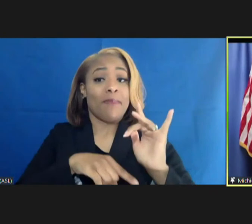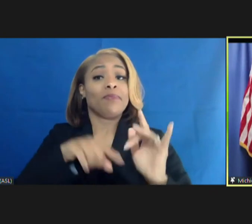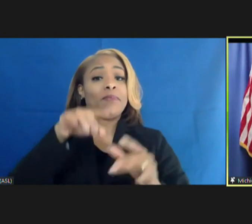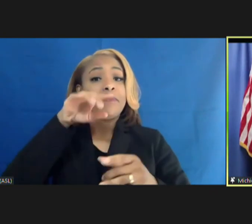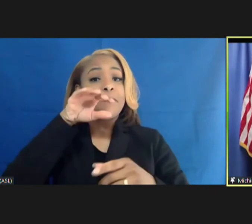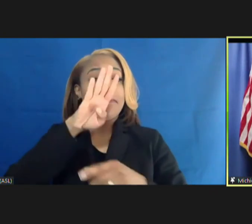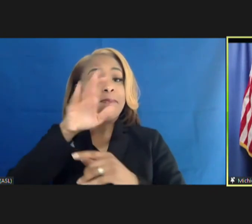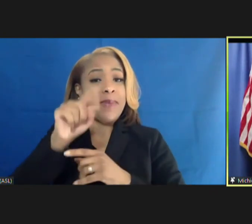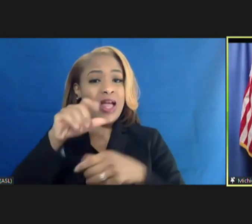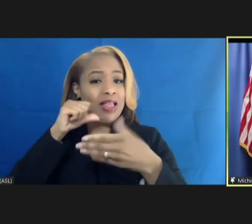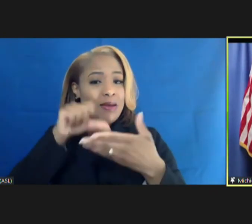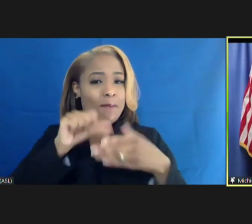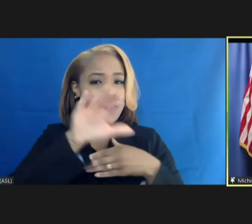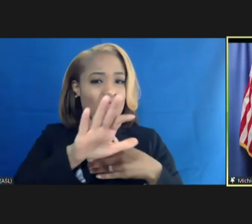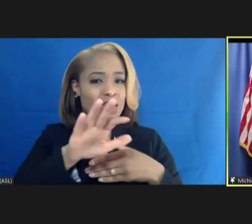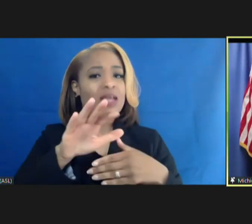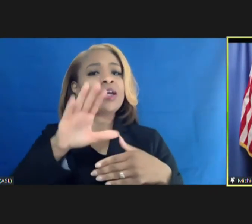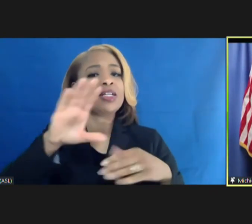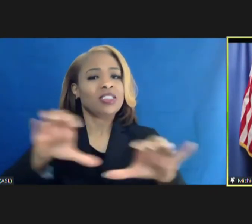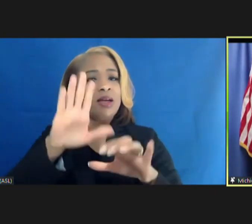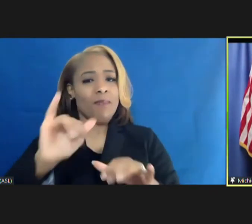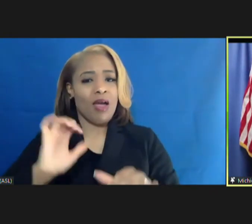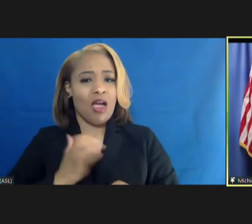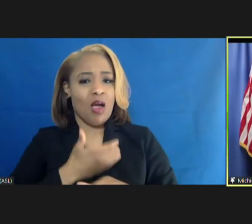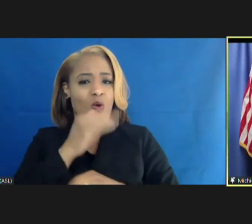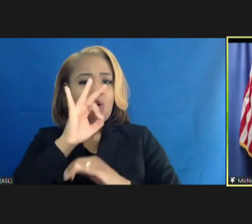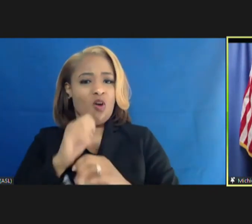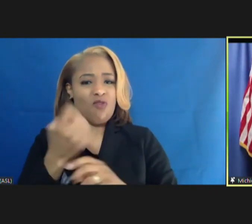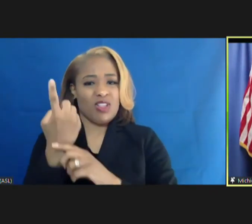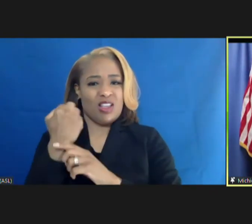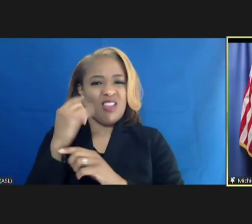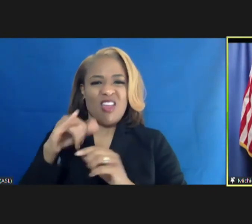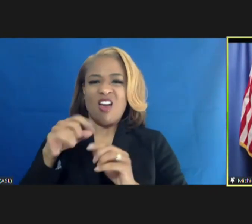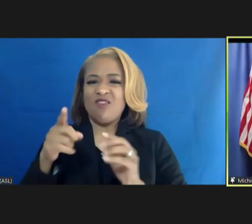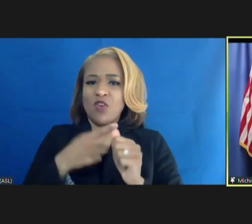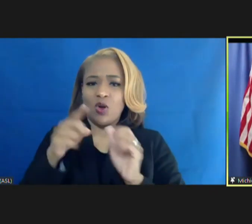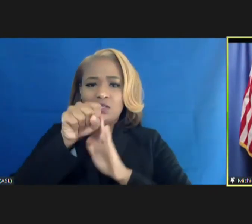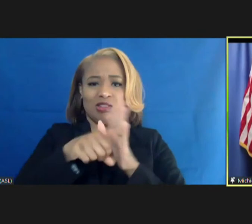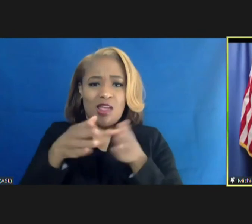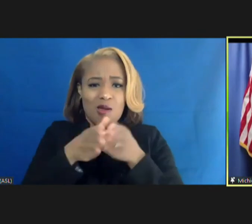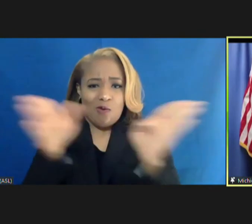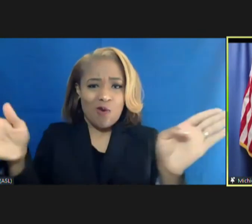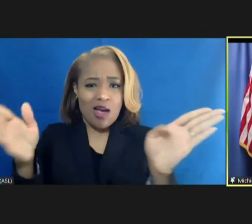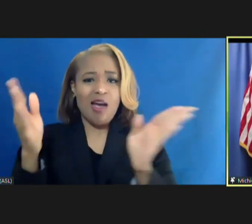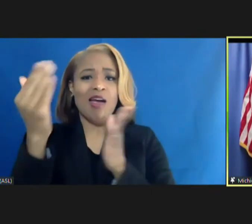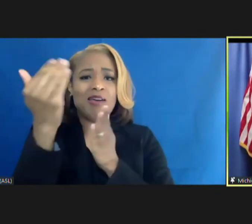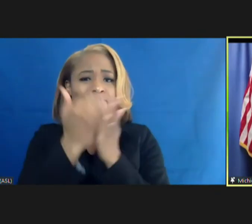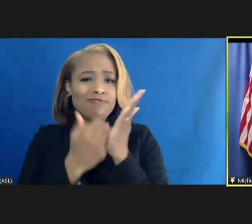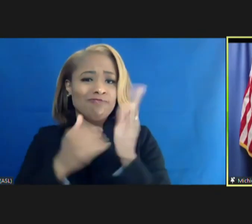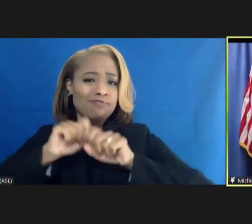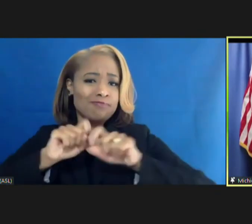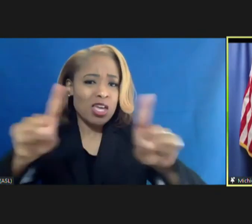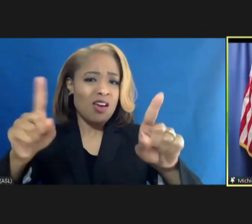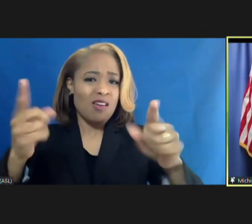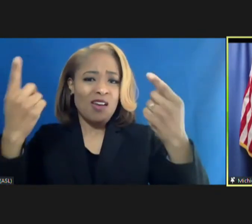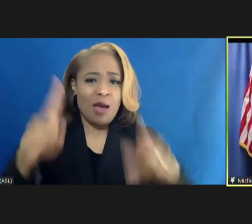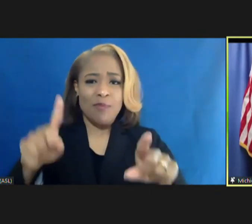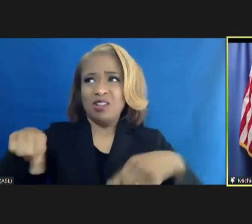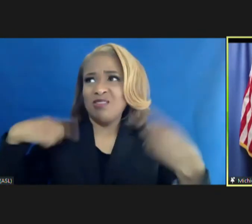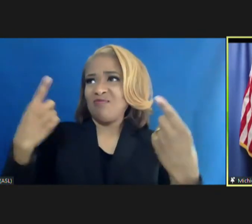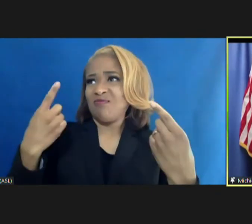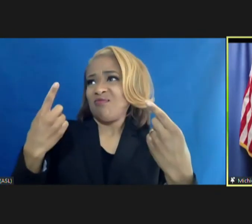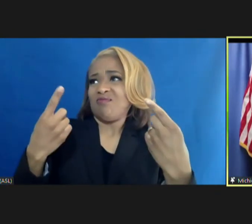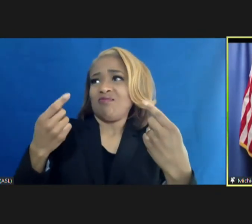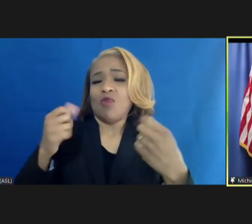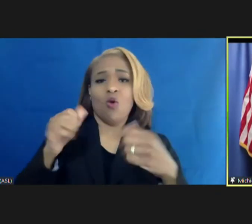our office conducted last year, which was the first statewide mailing to the list that had occurred in nearly a decade. Yet despite